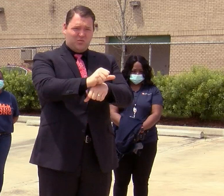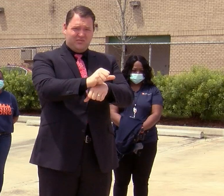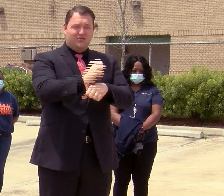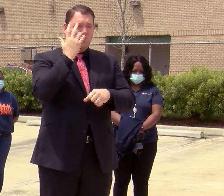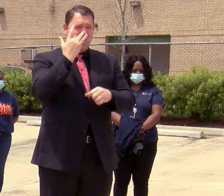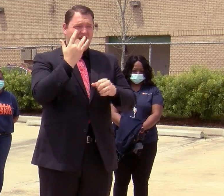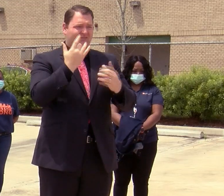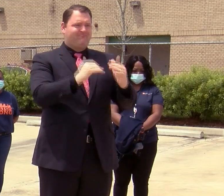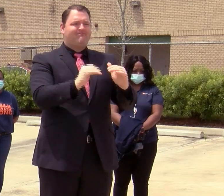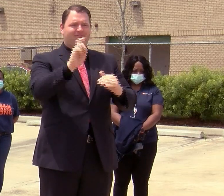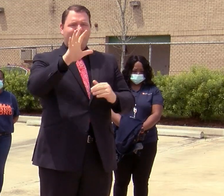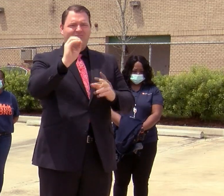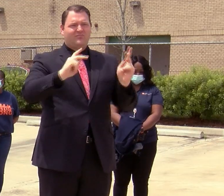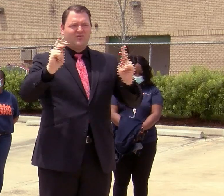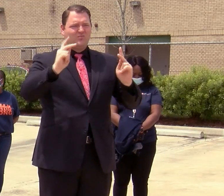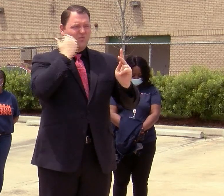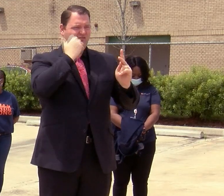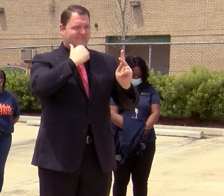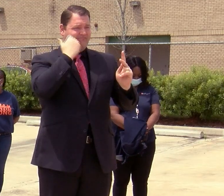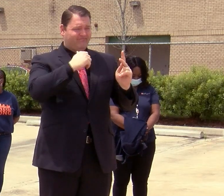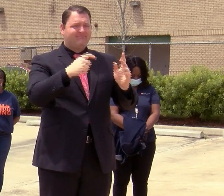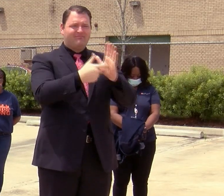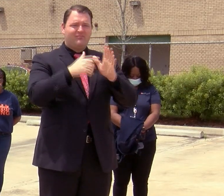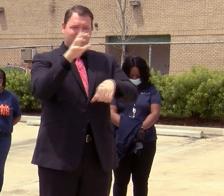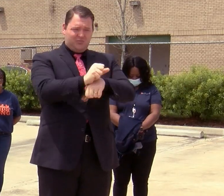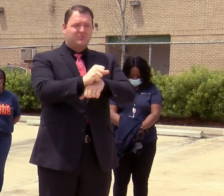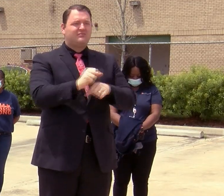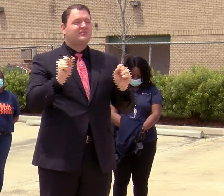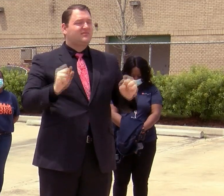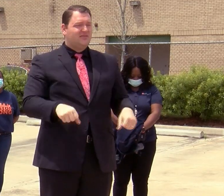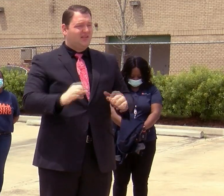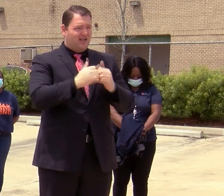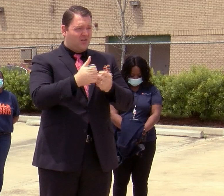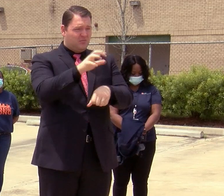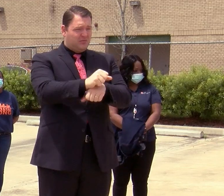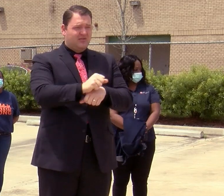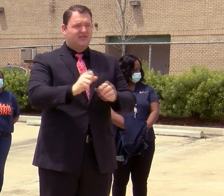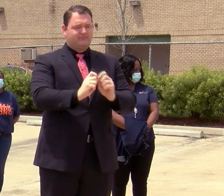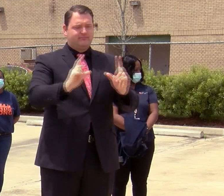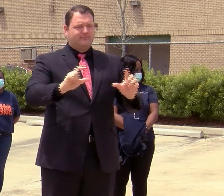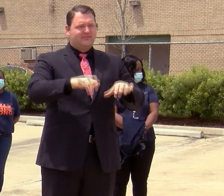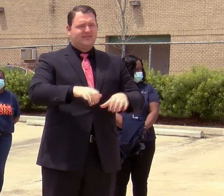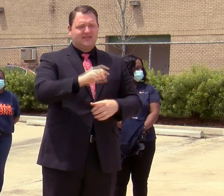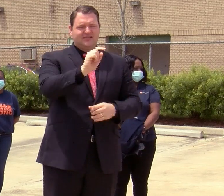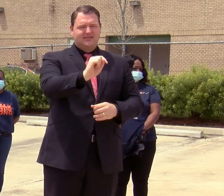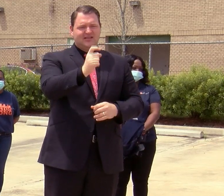limited in terms of capacity. It requires an appointment, and you can make one by visiting